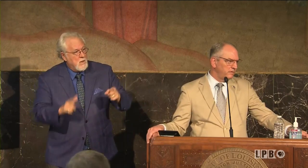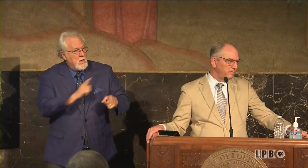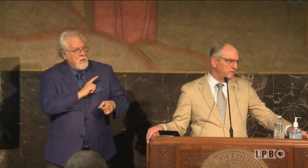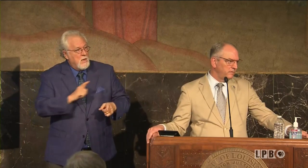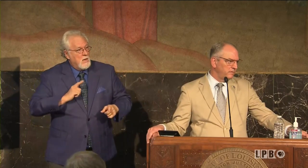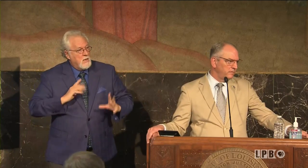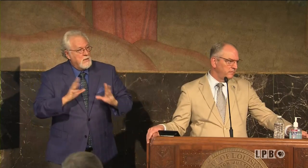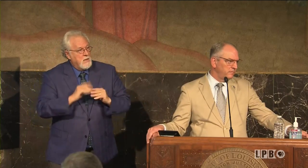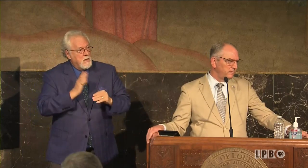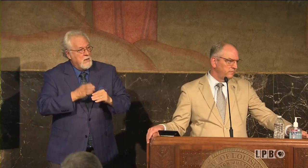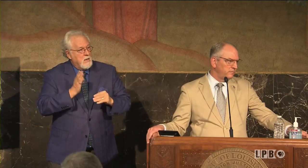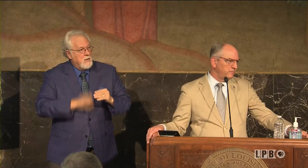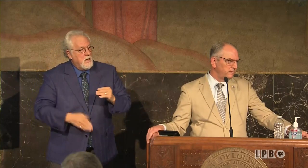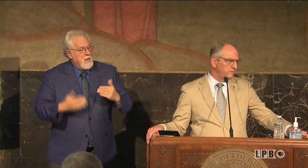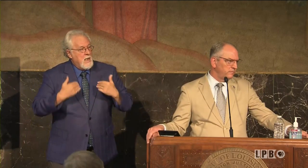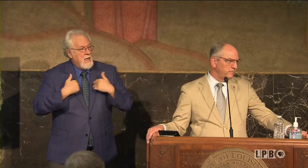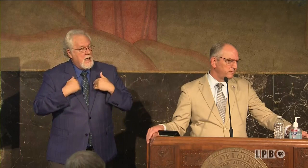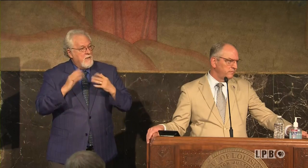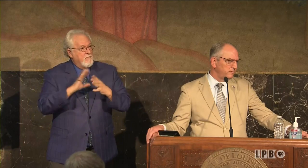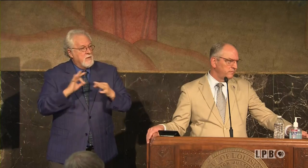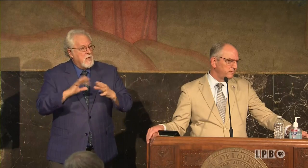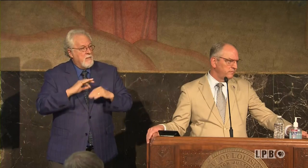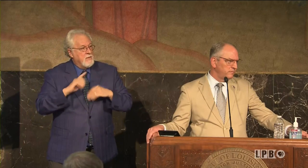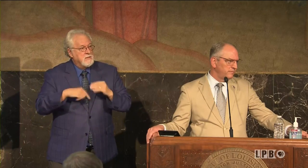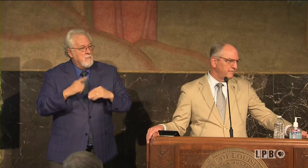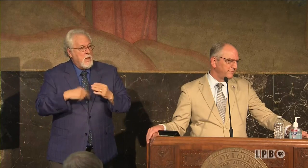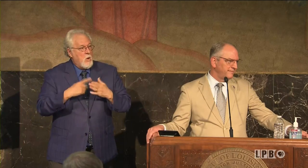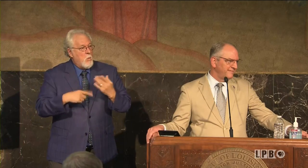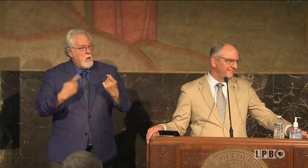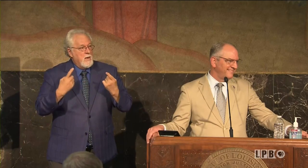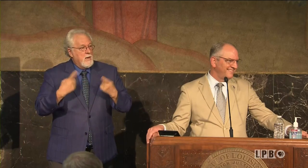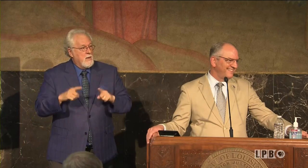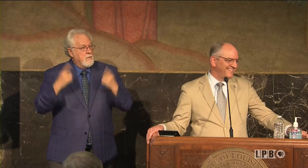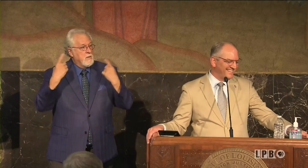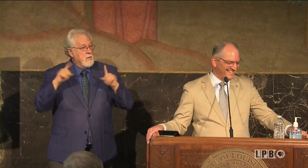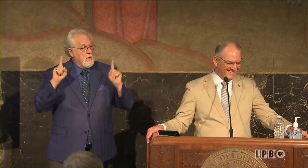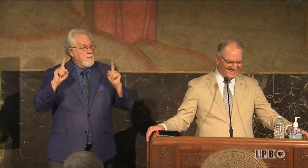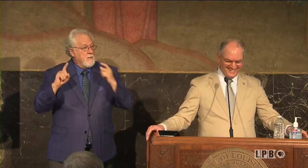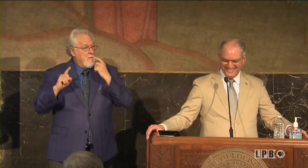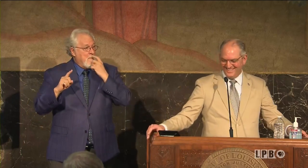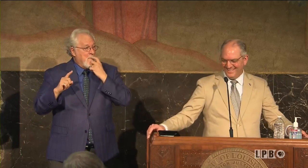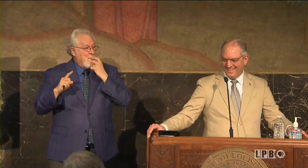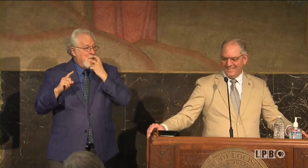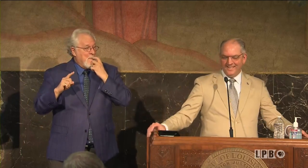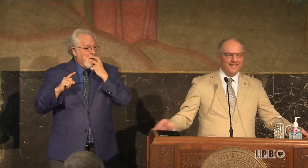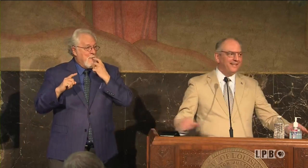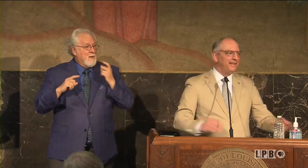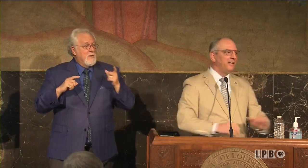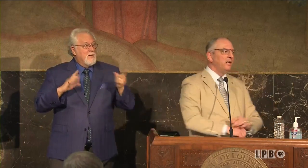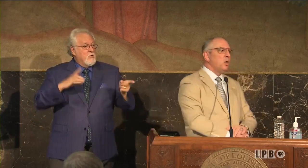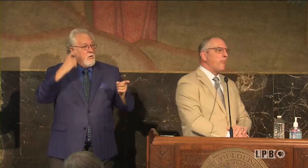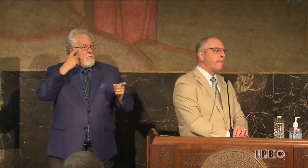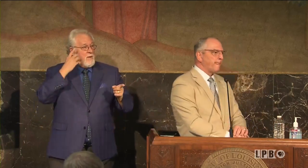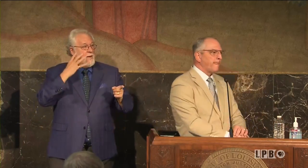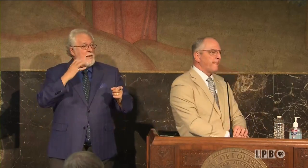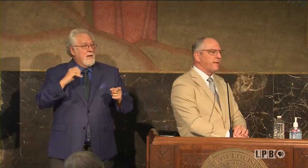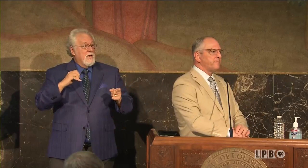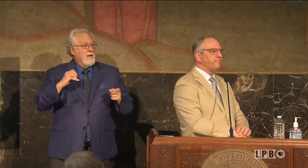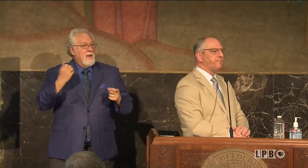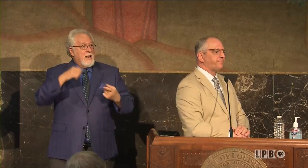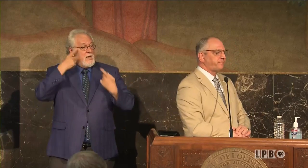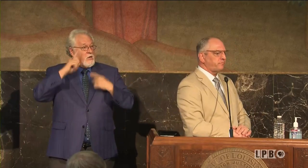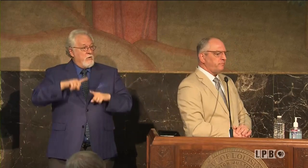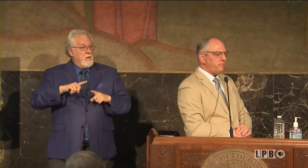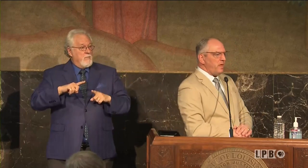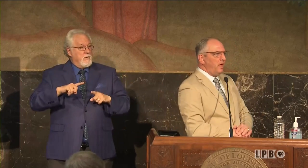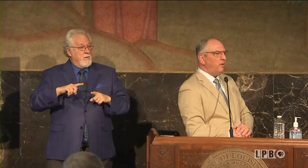session is ending. Do you have any comments on what has been accomplished in your mind, and has any agreement been reached